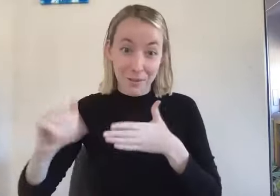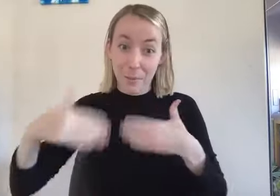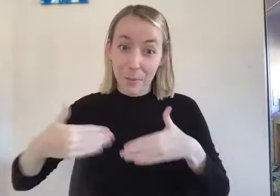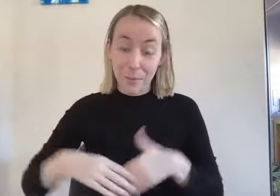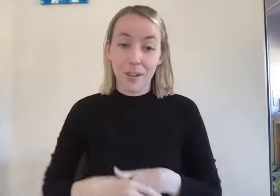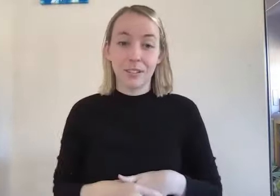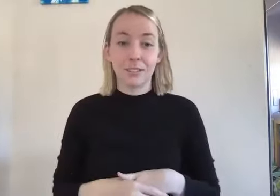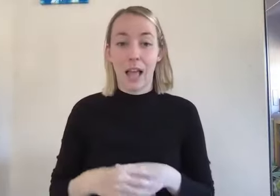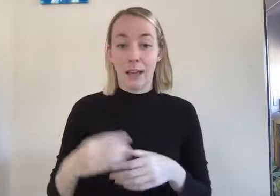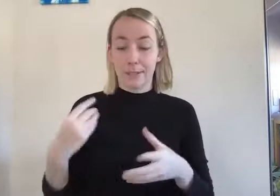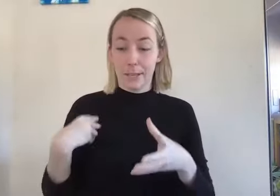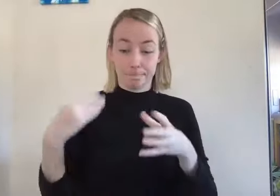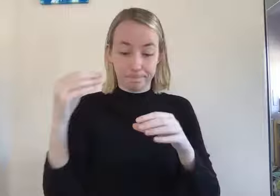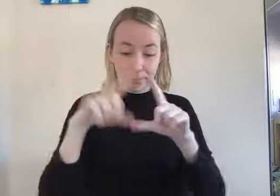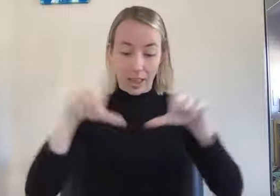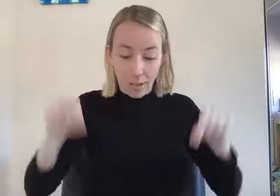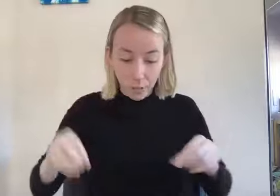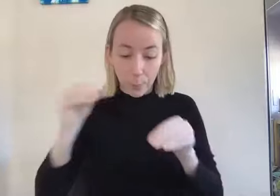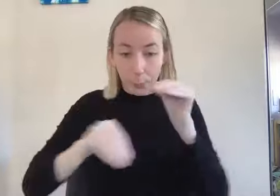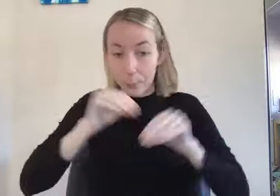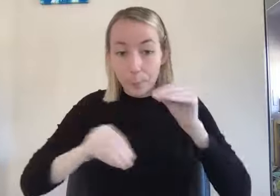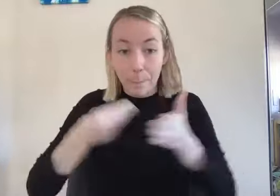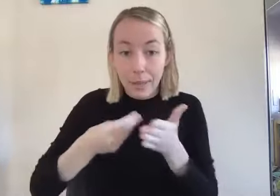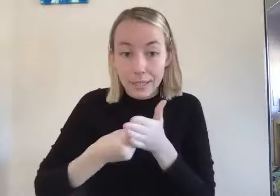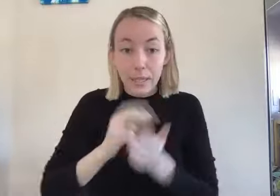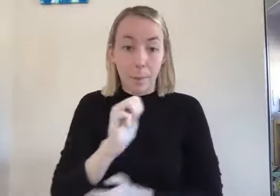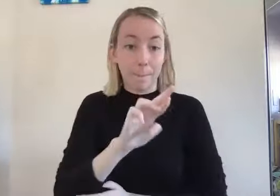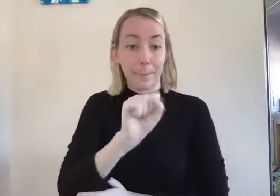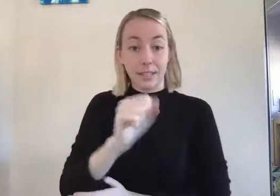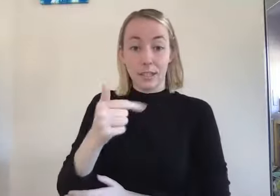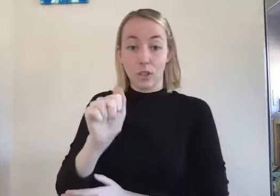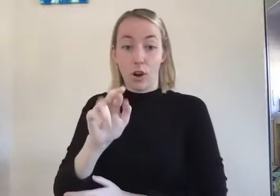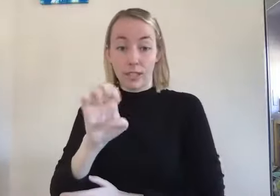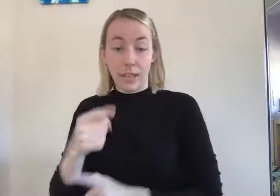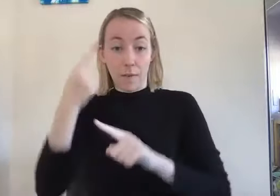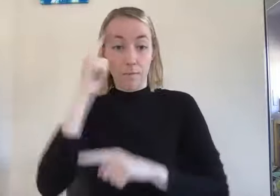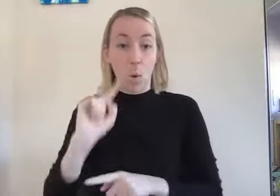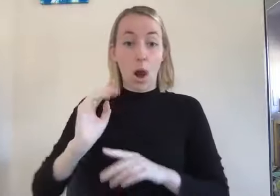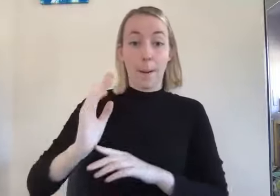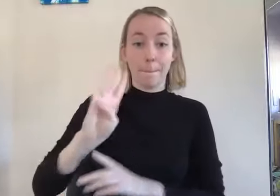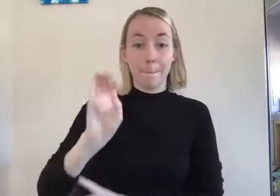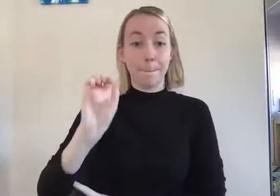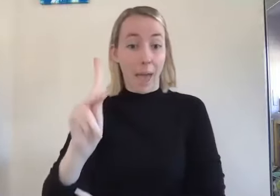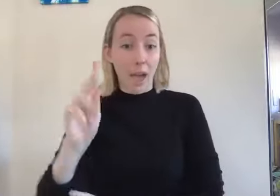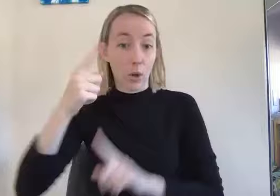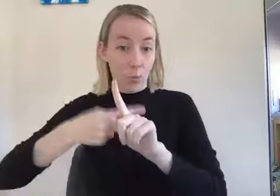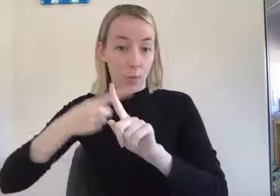some. I put exactly that amount into an envelope, put Mrs. Garcia for back rent, stuck it in the